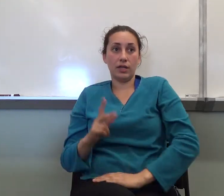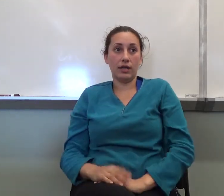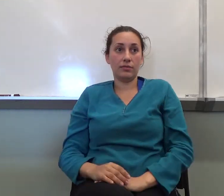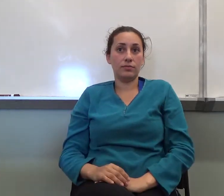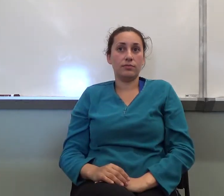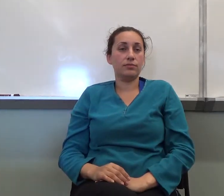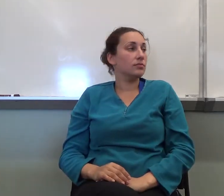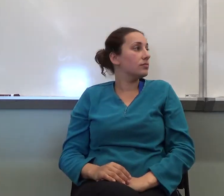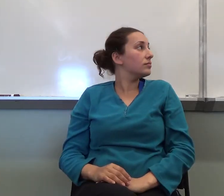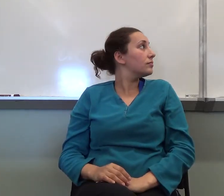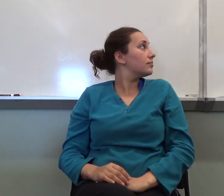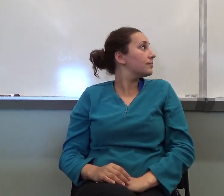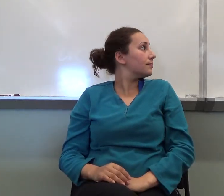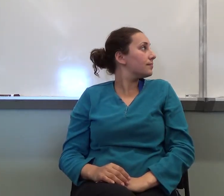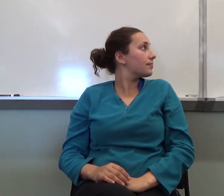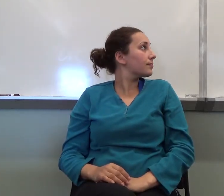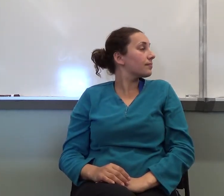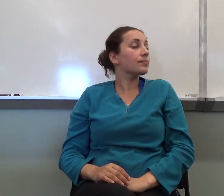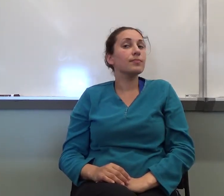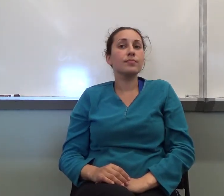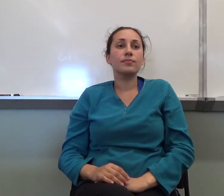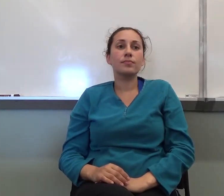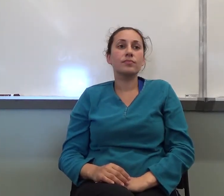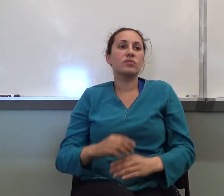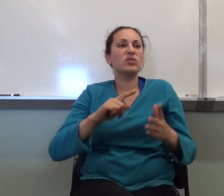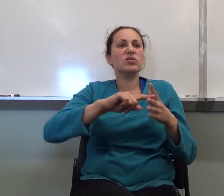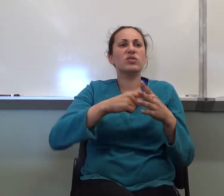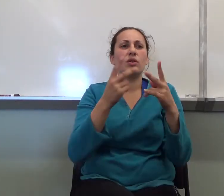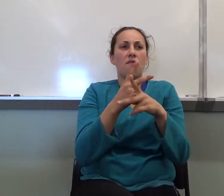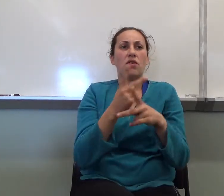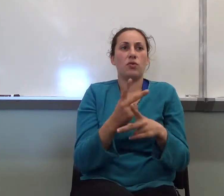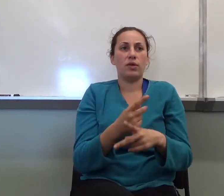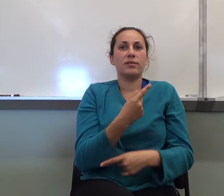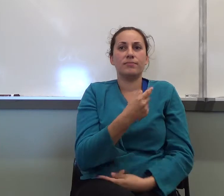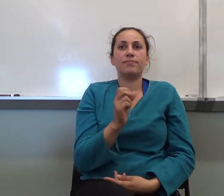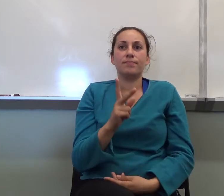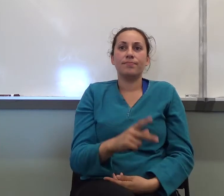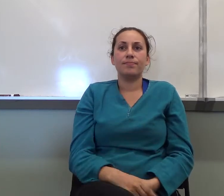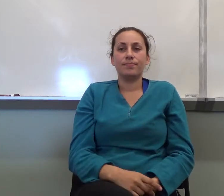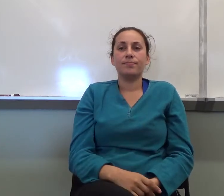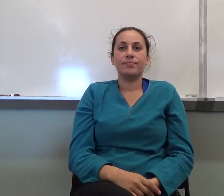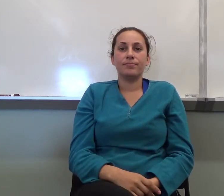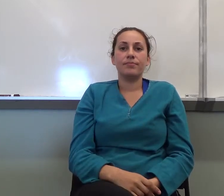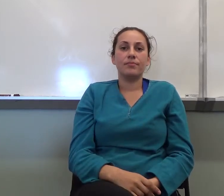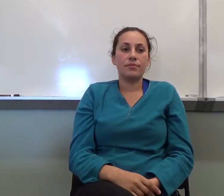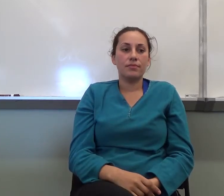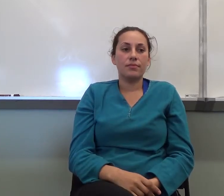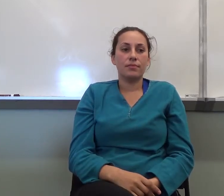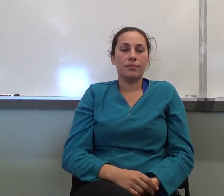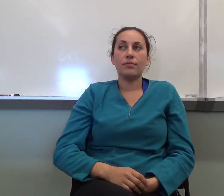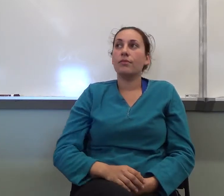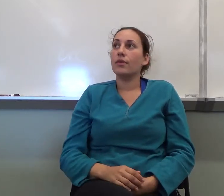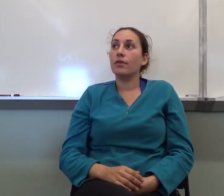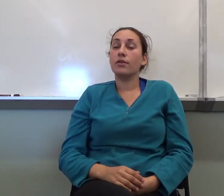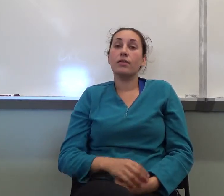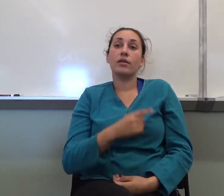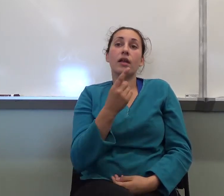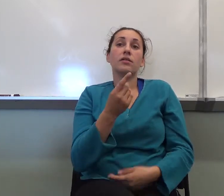at a word problem and start doing some calculations with it. So let's take a look. Here's some English sentences